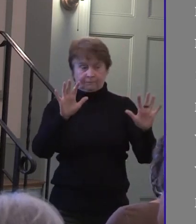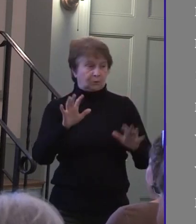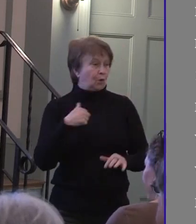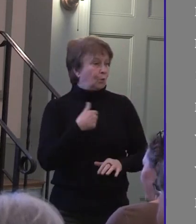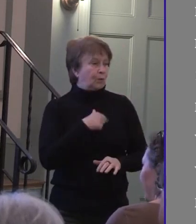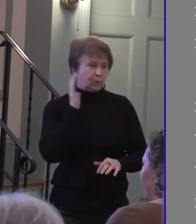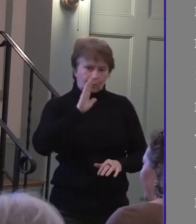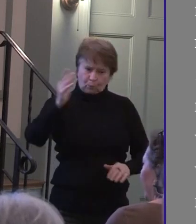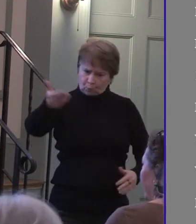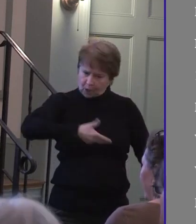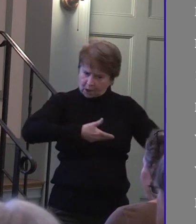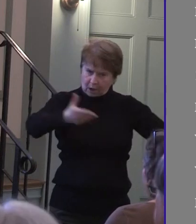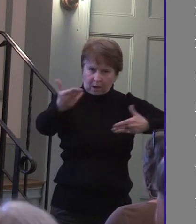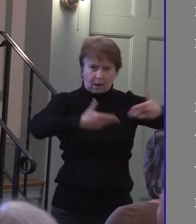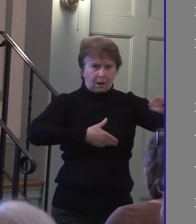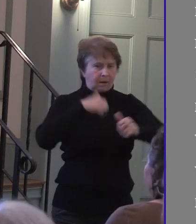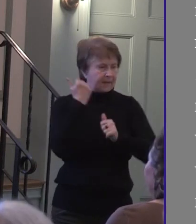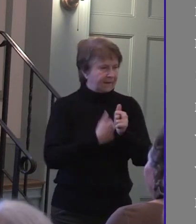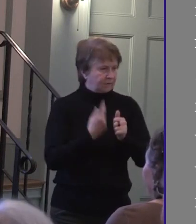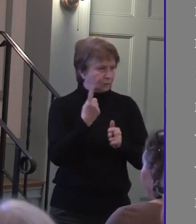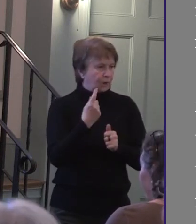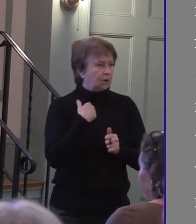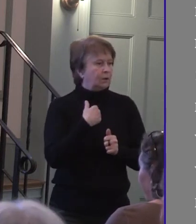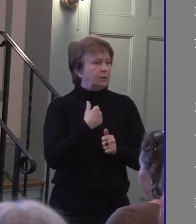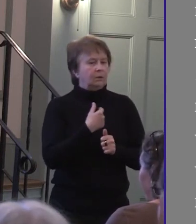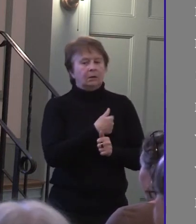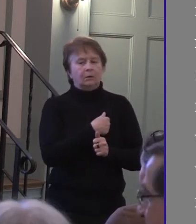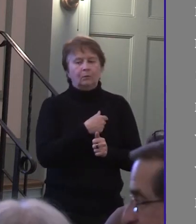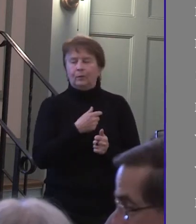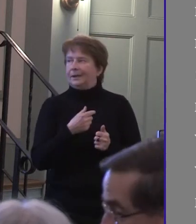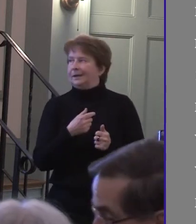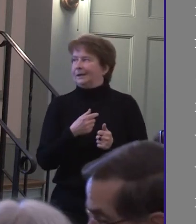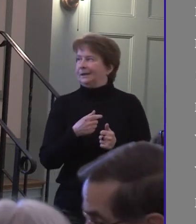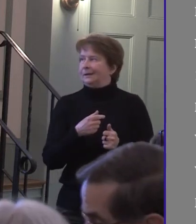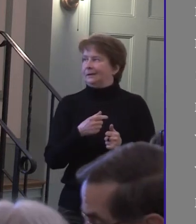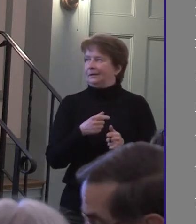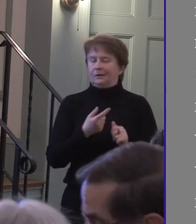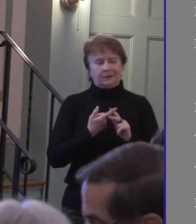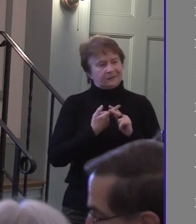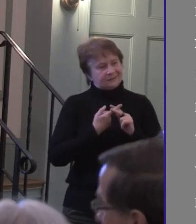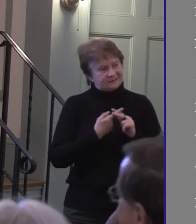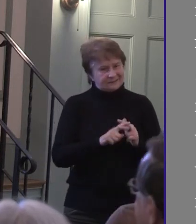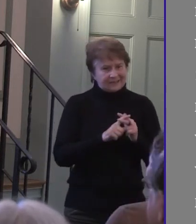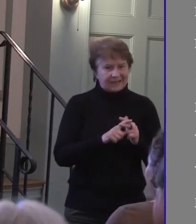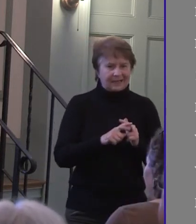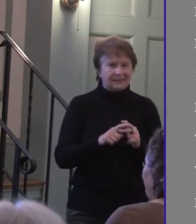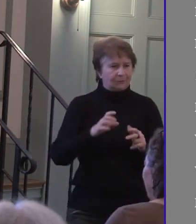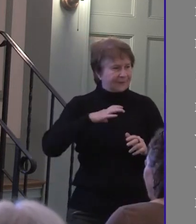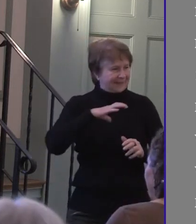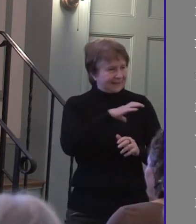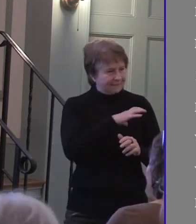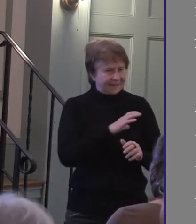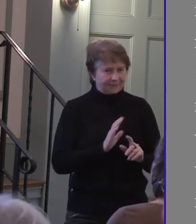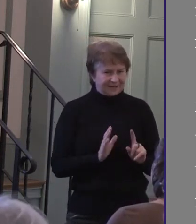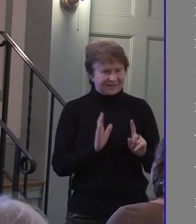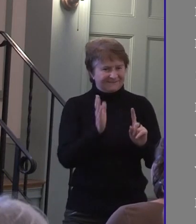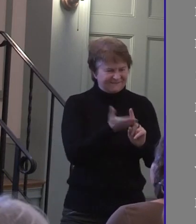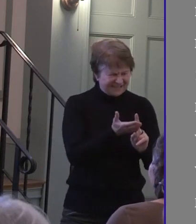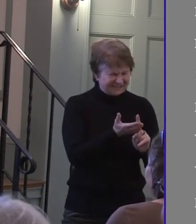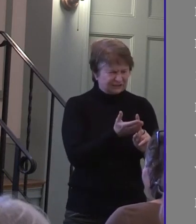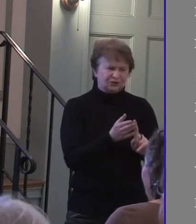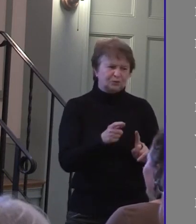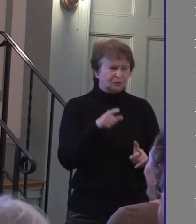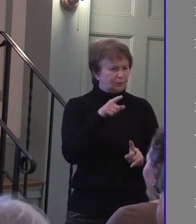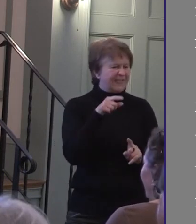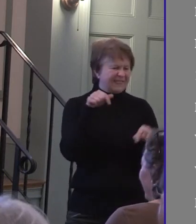We welcome everyone. We've been on the board. We tend to start you a committee. We convince you this is the place to